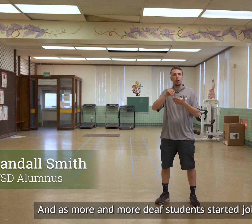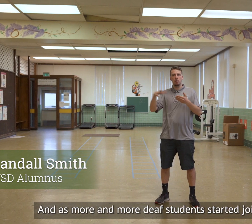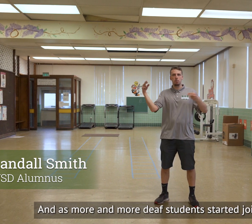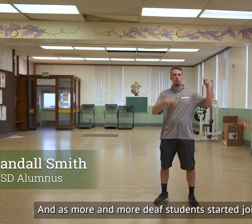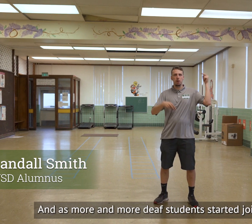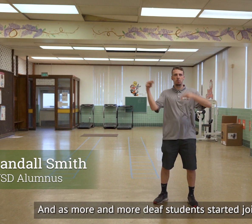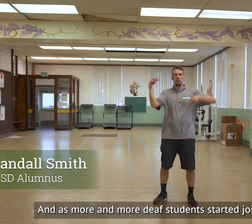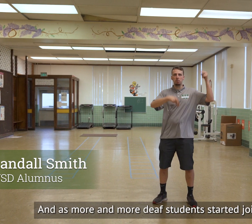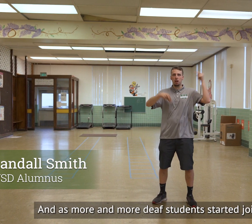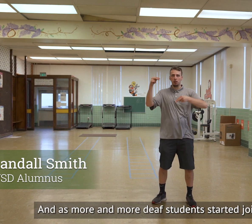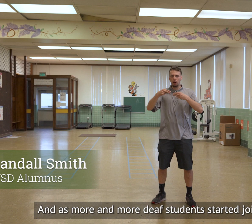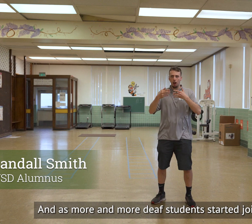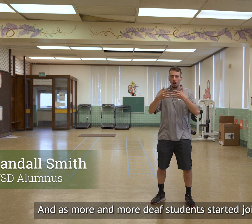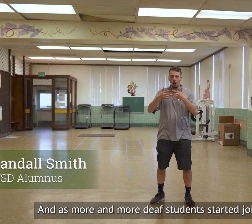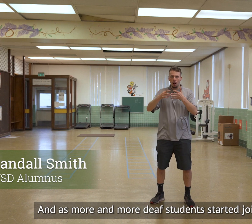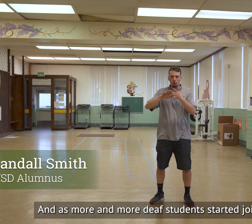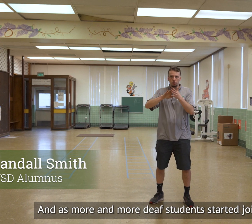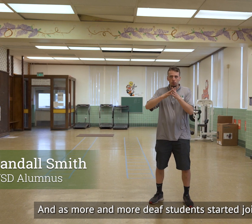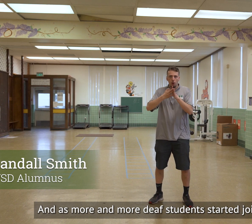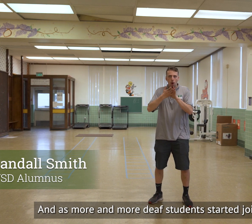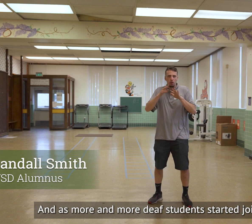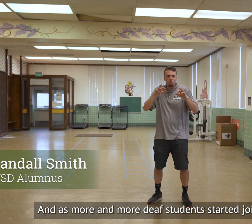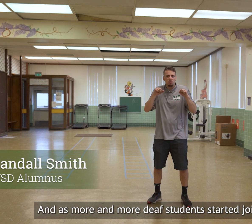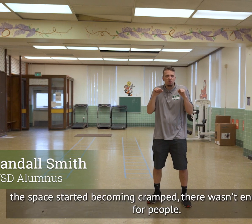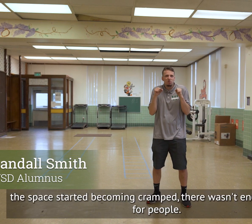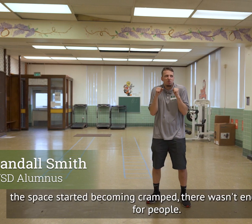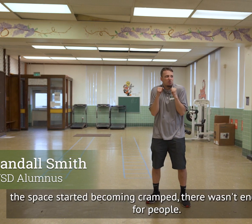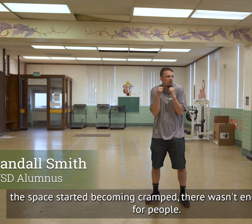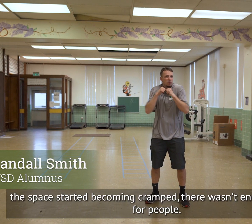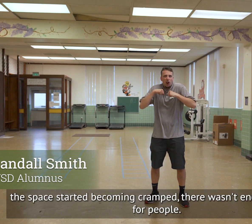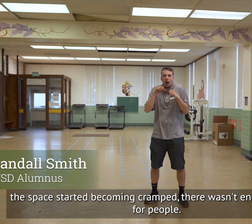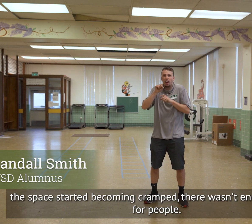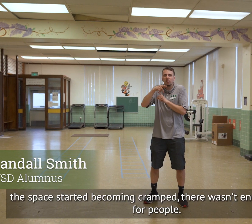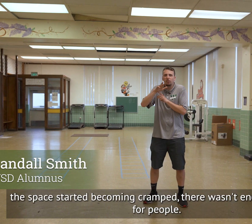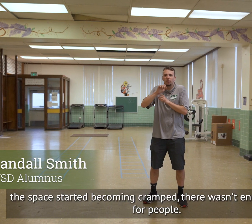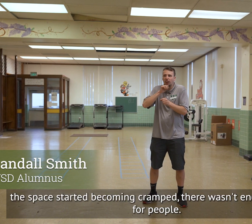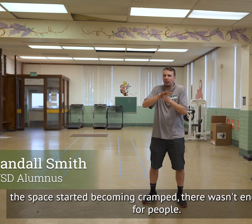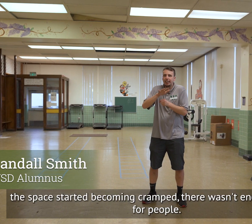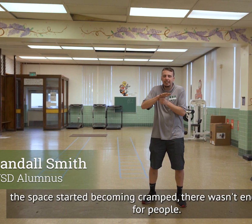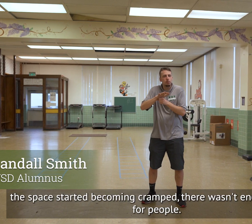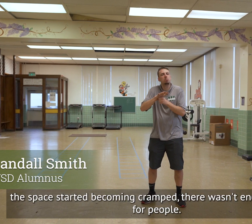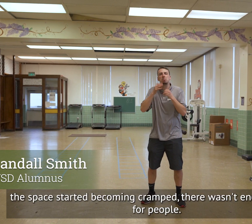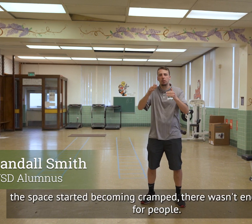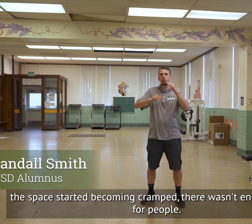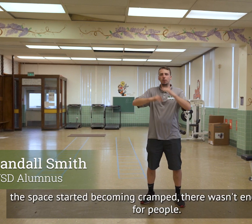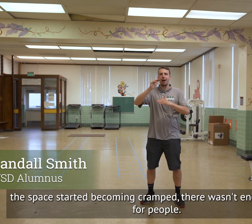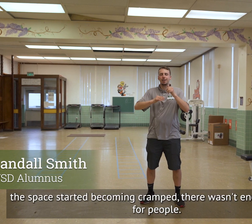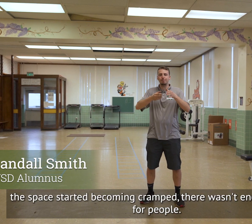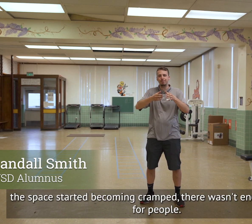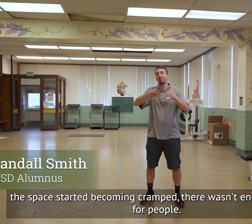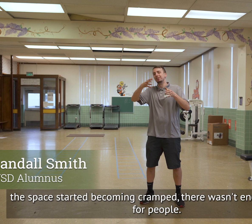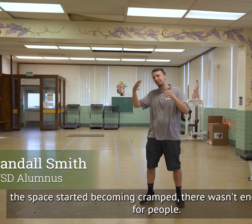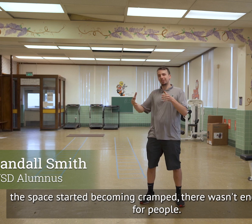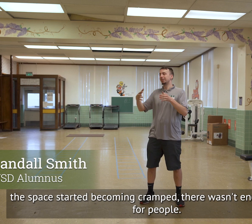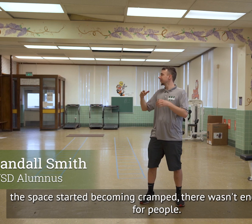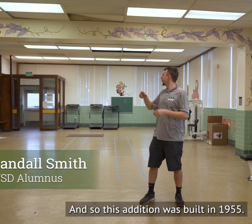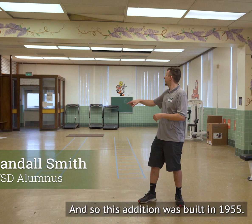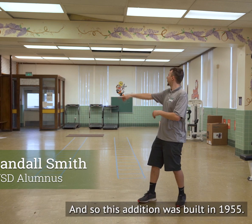And as more and more deaf students started joining, the space started becoming cramped. There wasn't enough space for people. And so